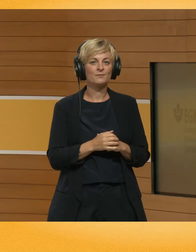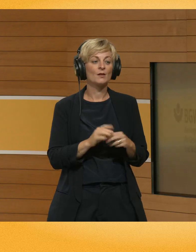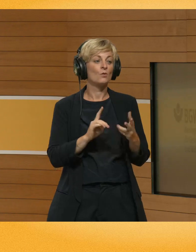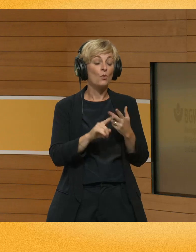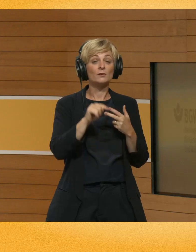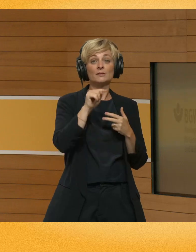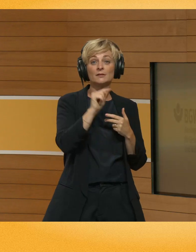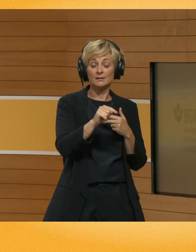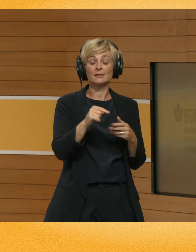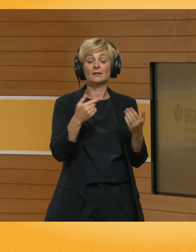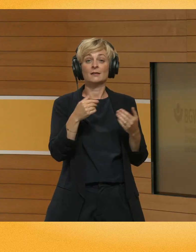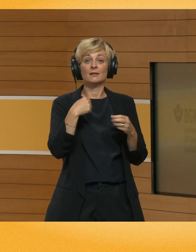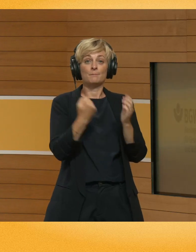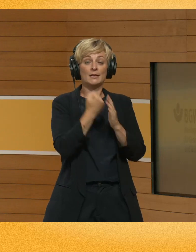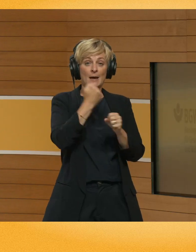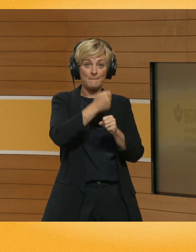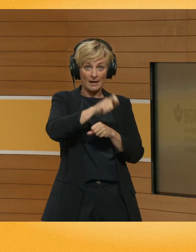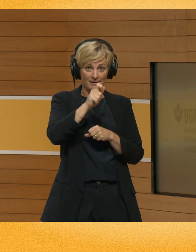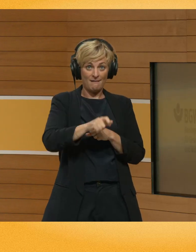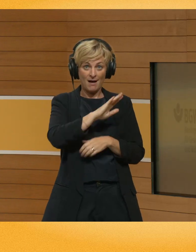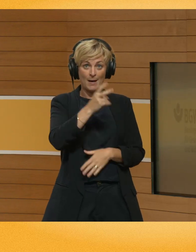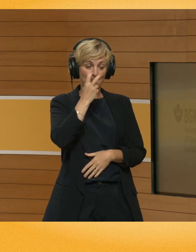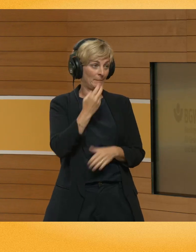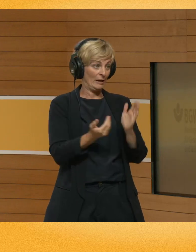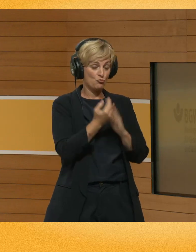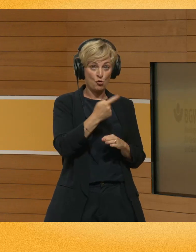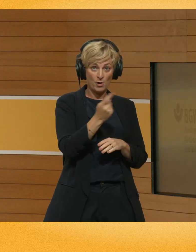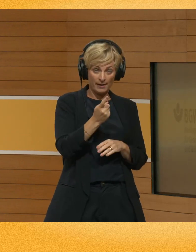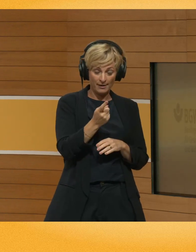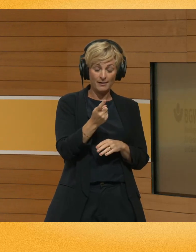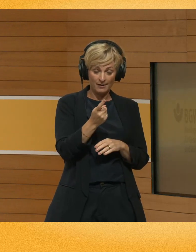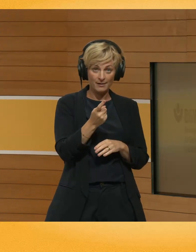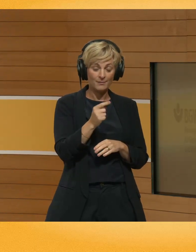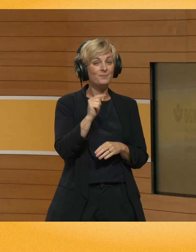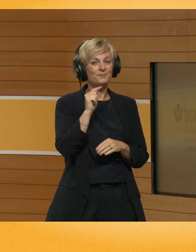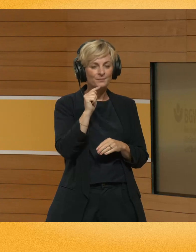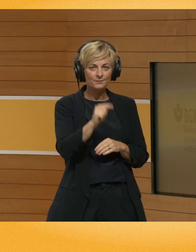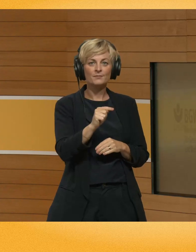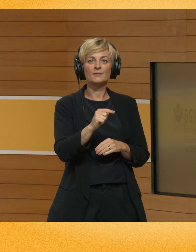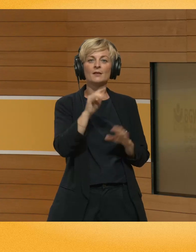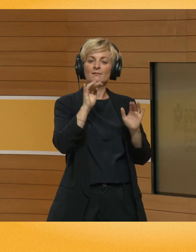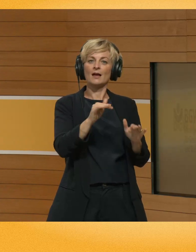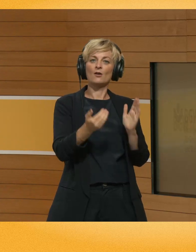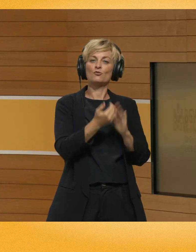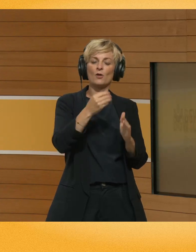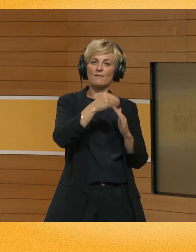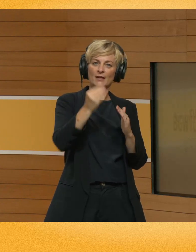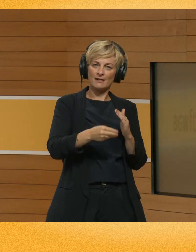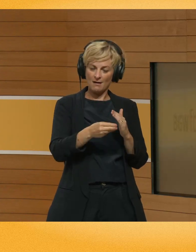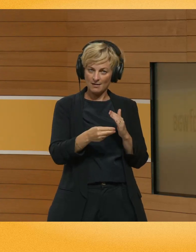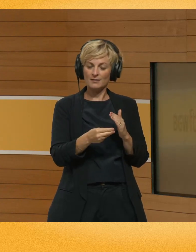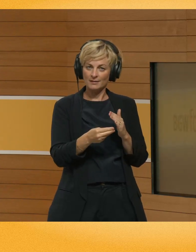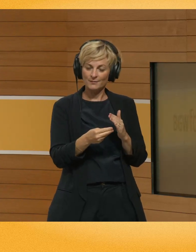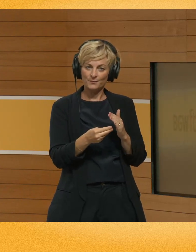has a new contract in our organization. So it's interprofessional. It doesn't matter if it's a nurse, if it's a young physician,